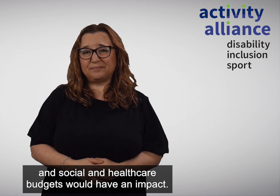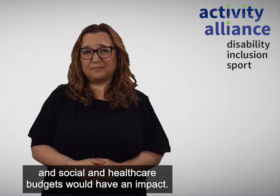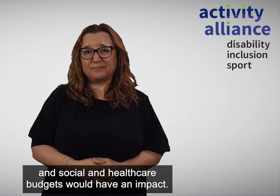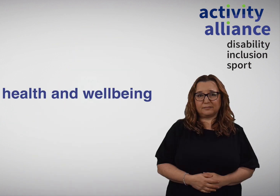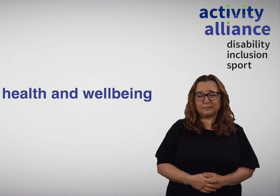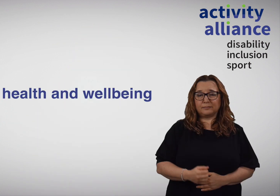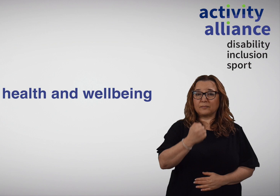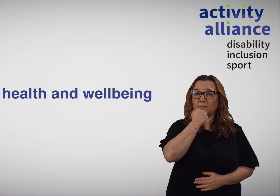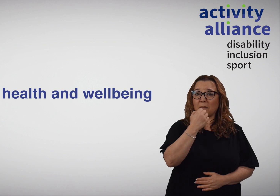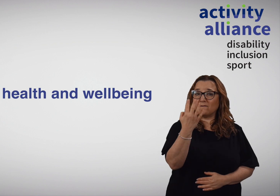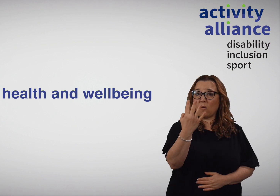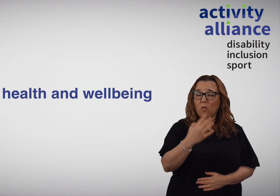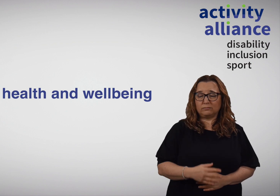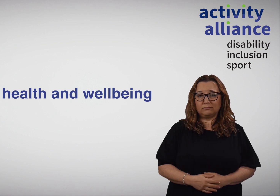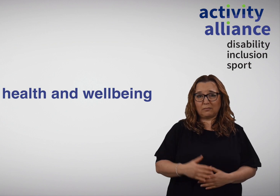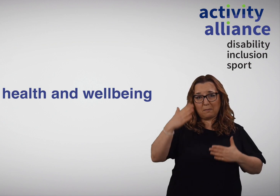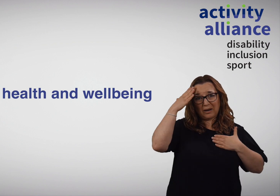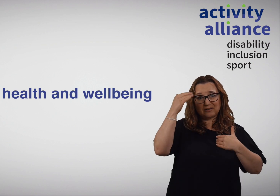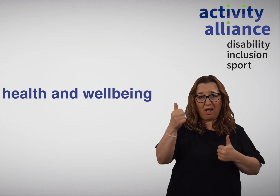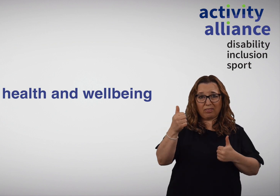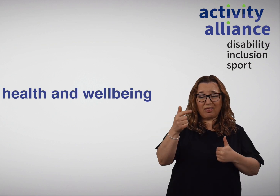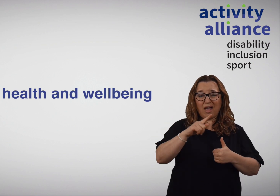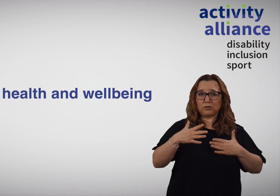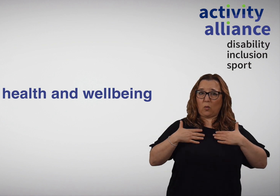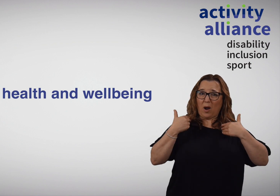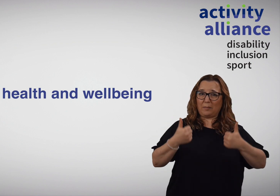Number 4, mental health and well-being.